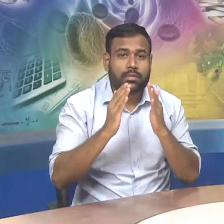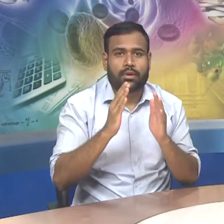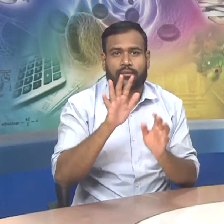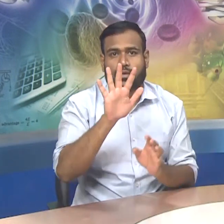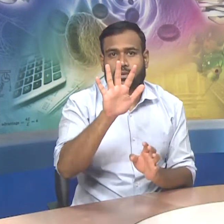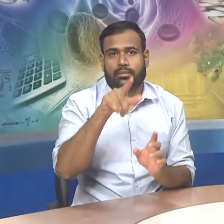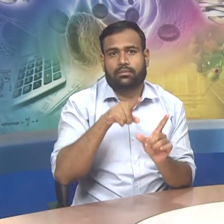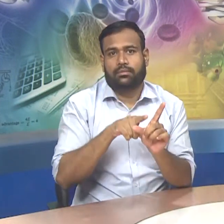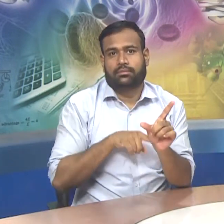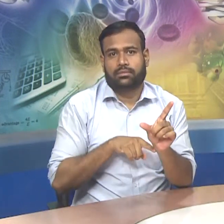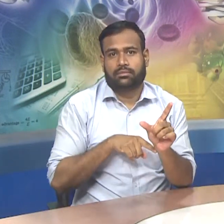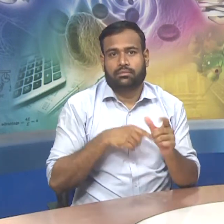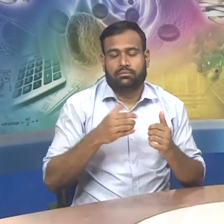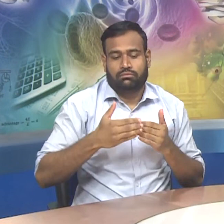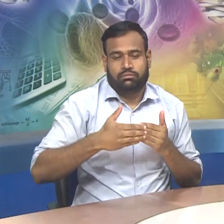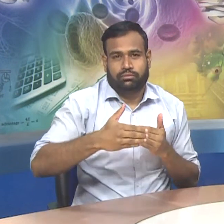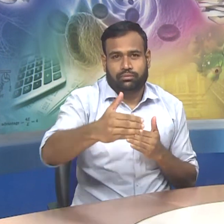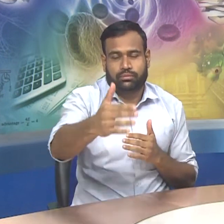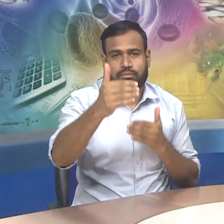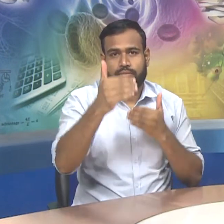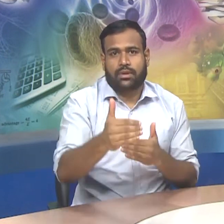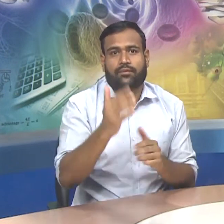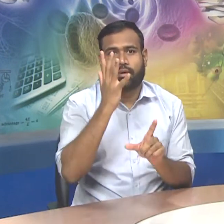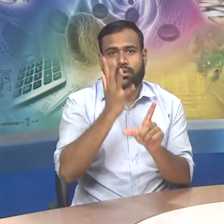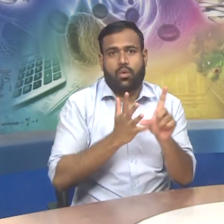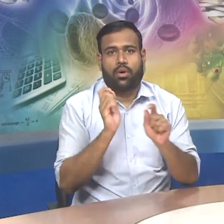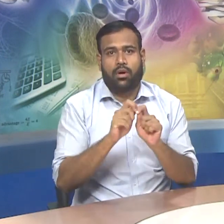is elected for the term of 5 years.